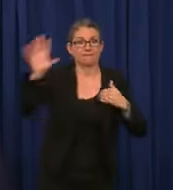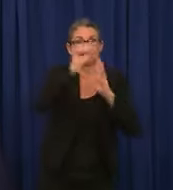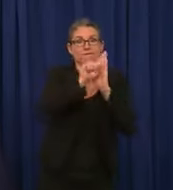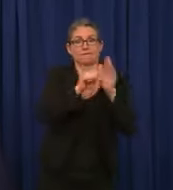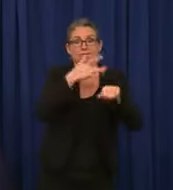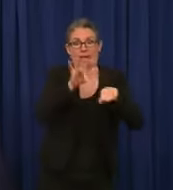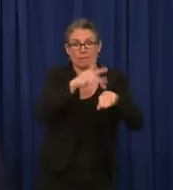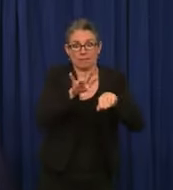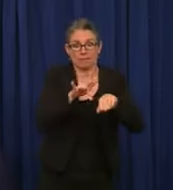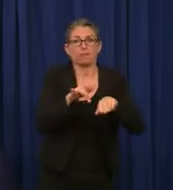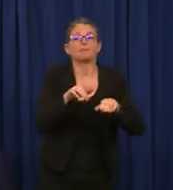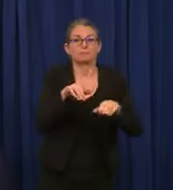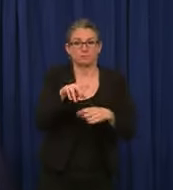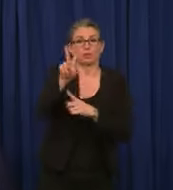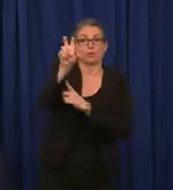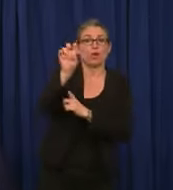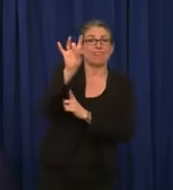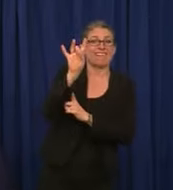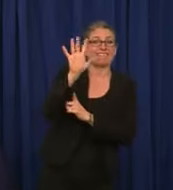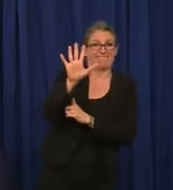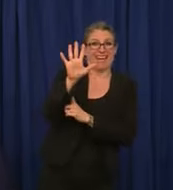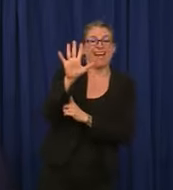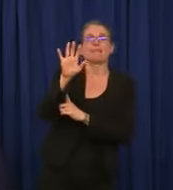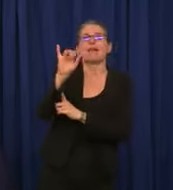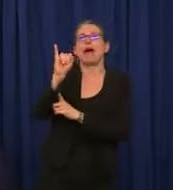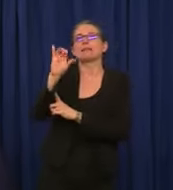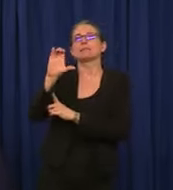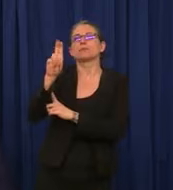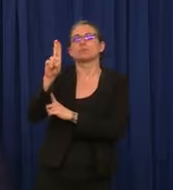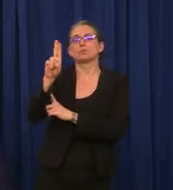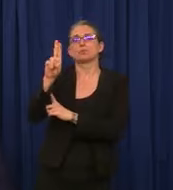285 total ICU beds across the state,